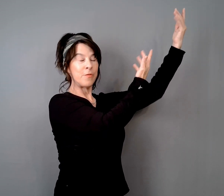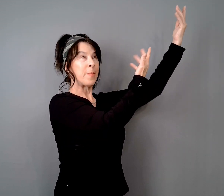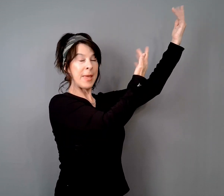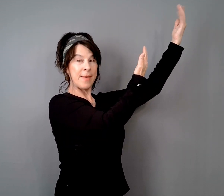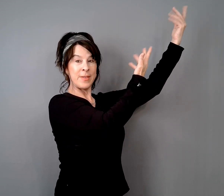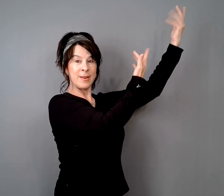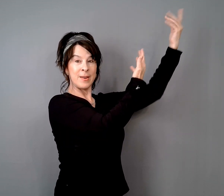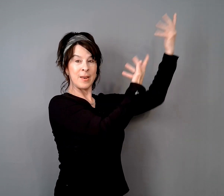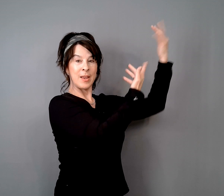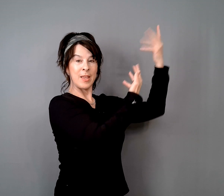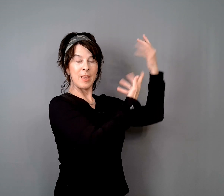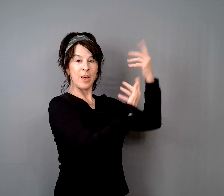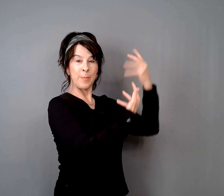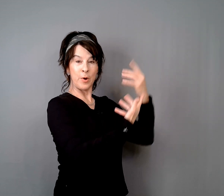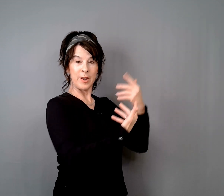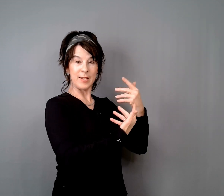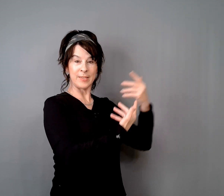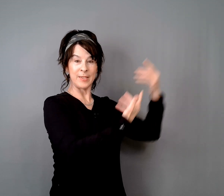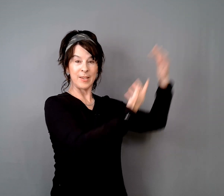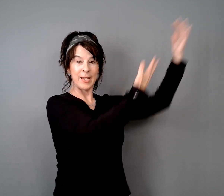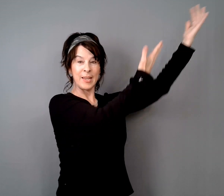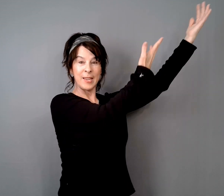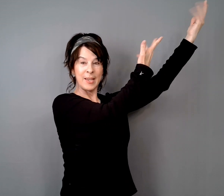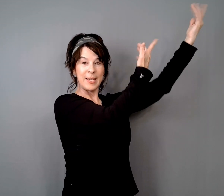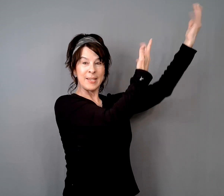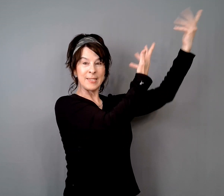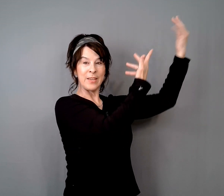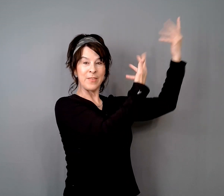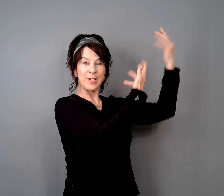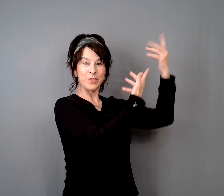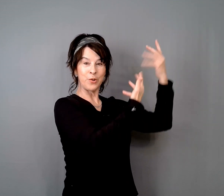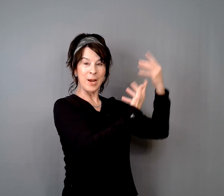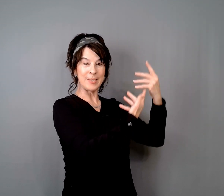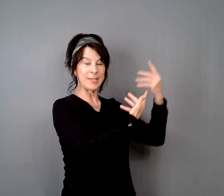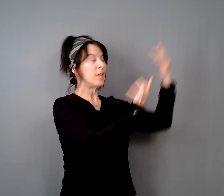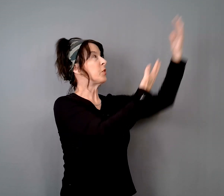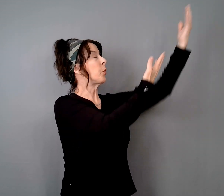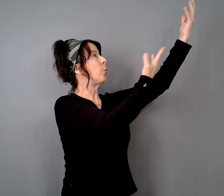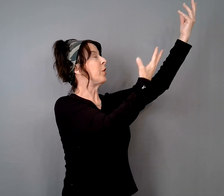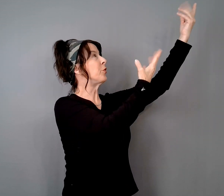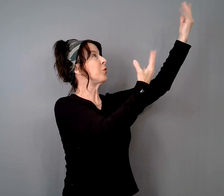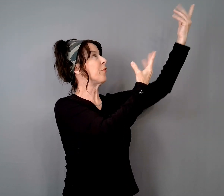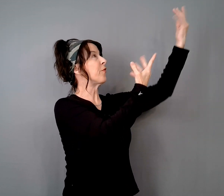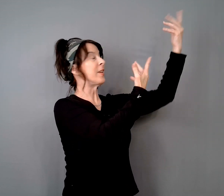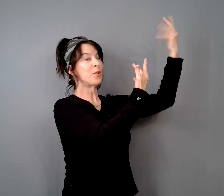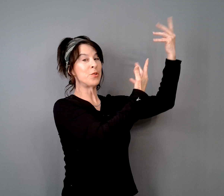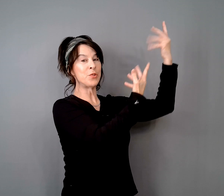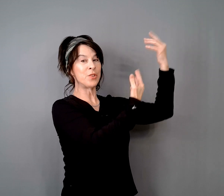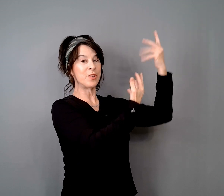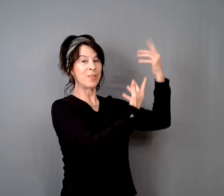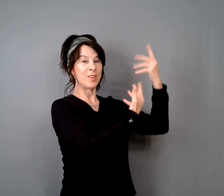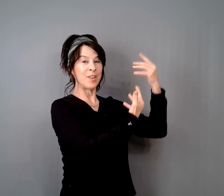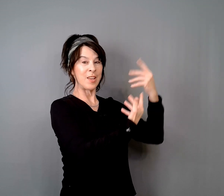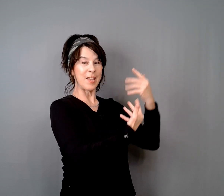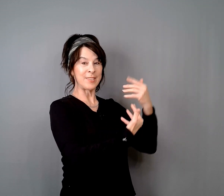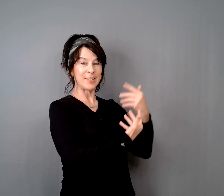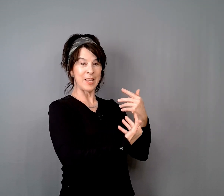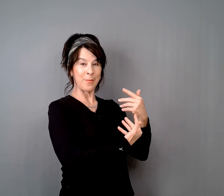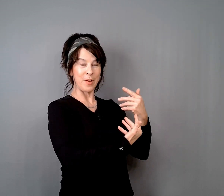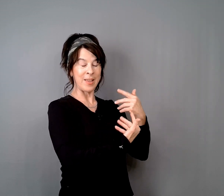from heaven upon us. He has given us grace. So wiggle your fingers as